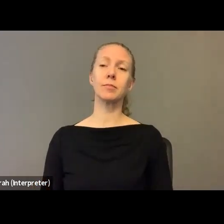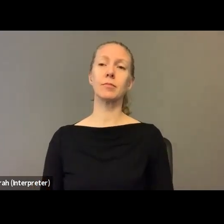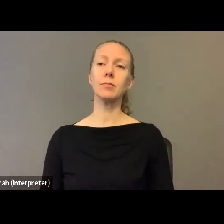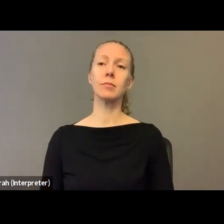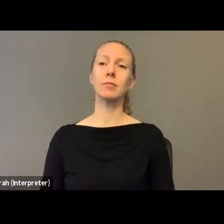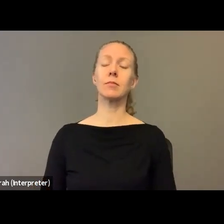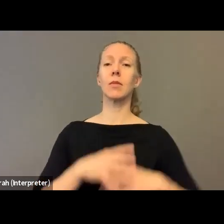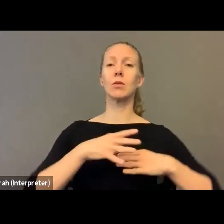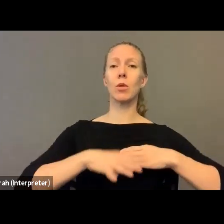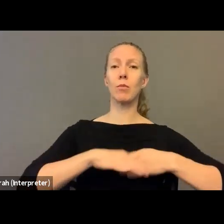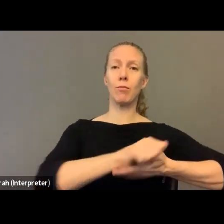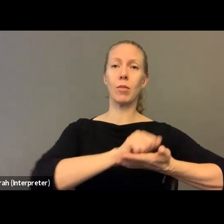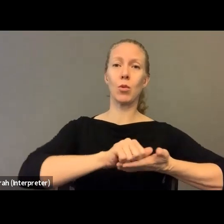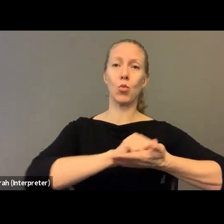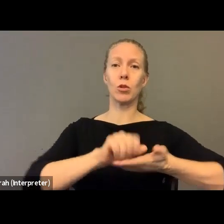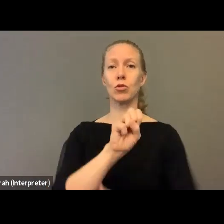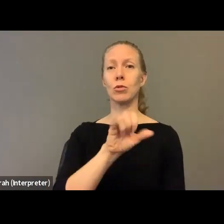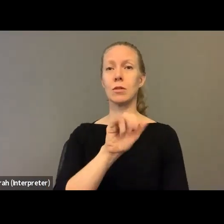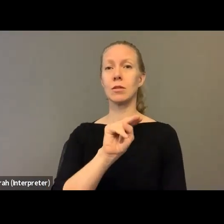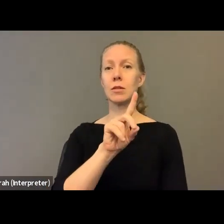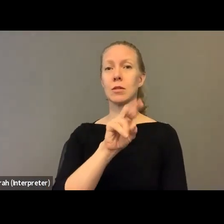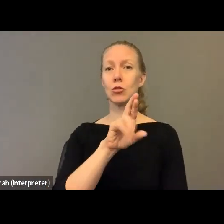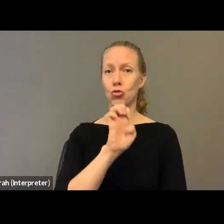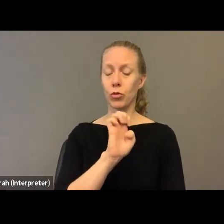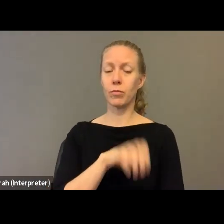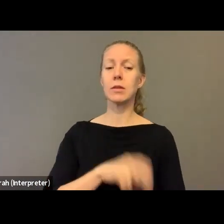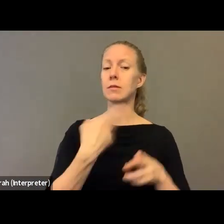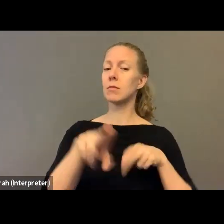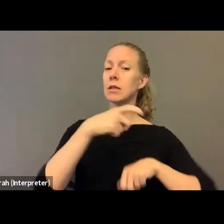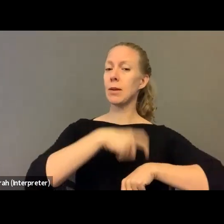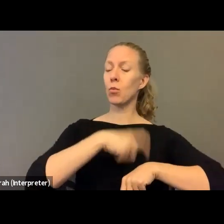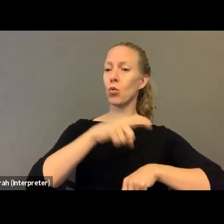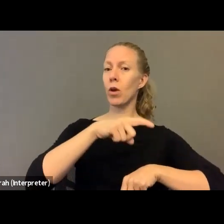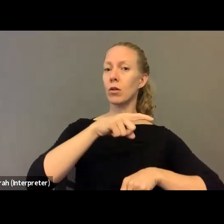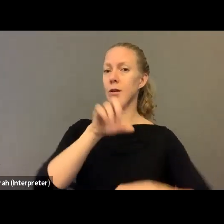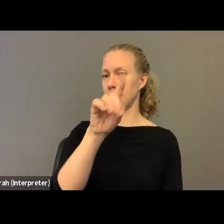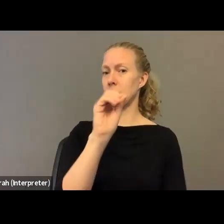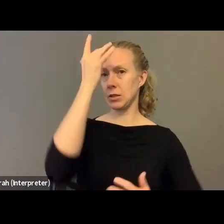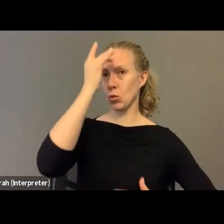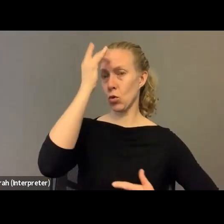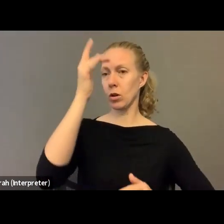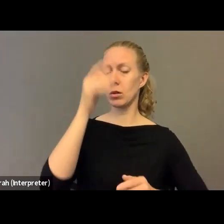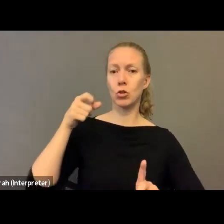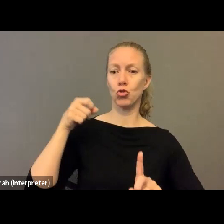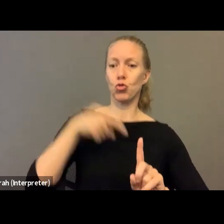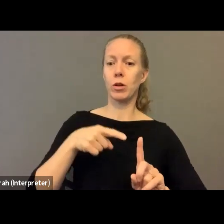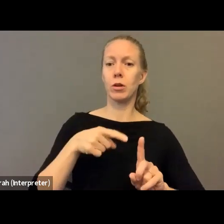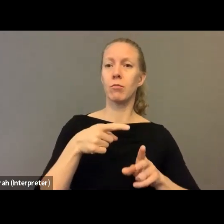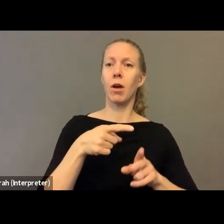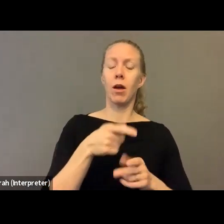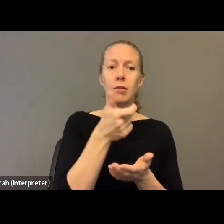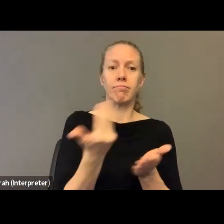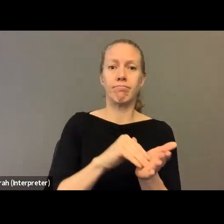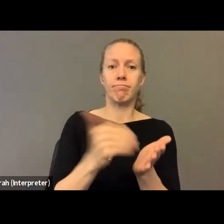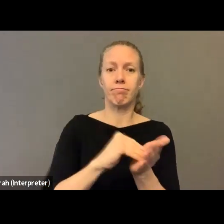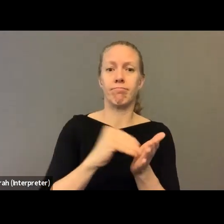Blood Washer Syndrome, temporary disorder triggered by repeated viewings of video recorded police killings,